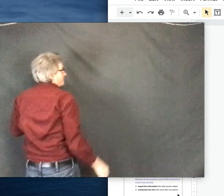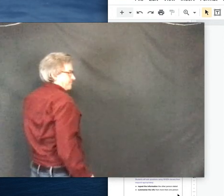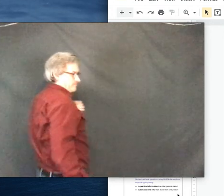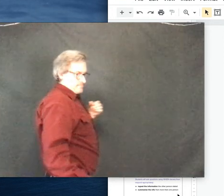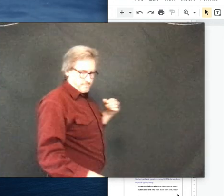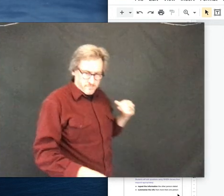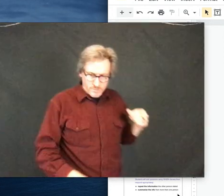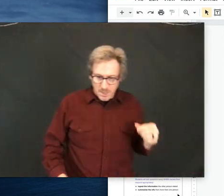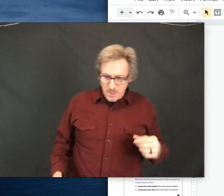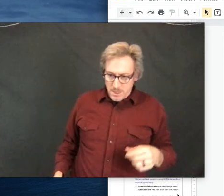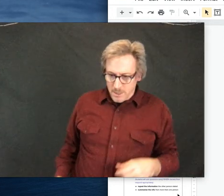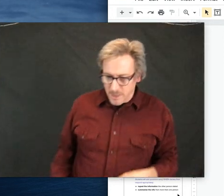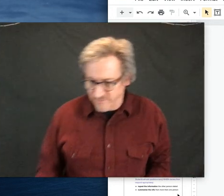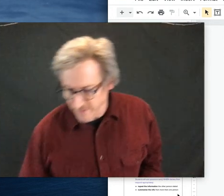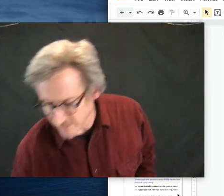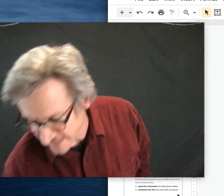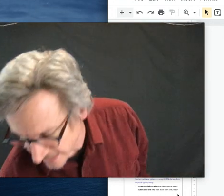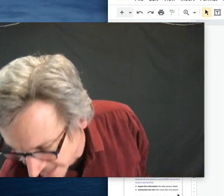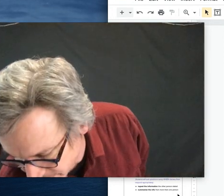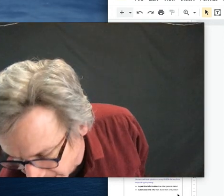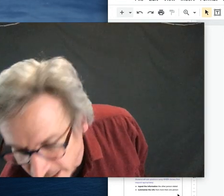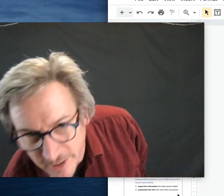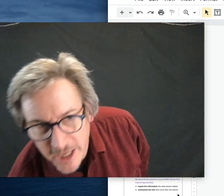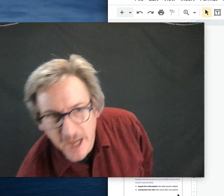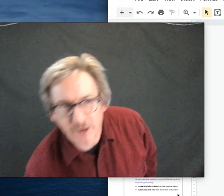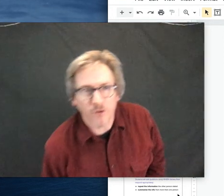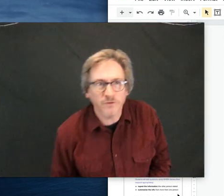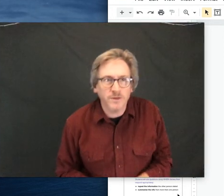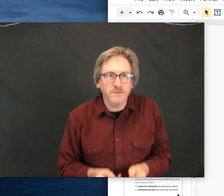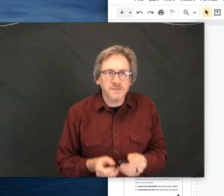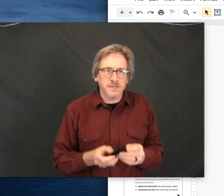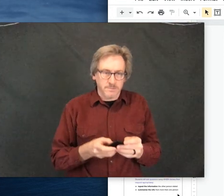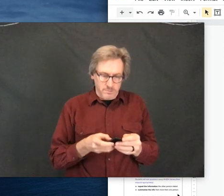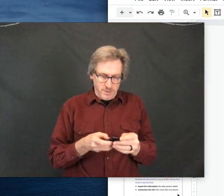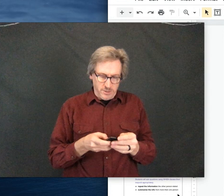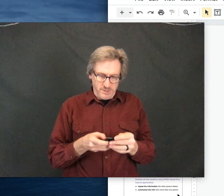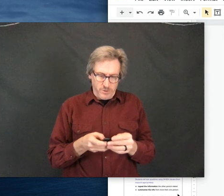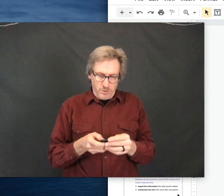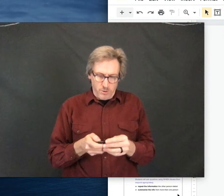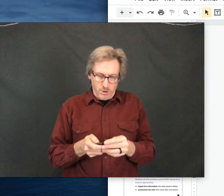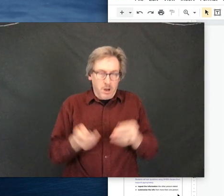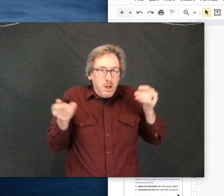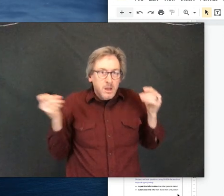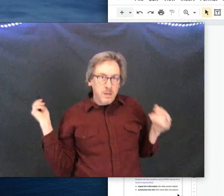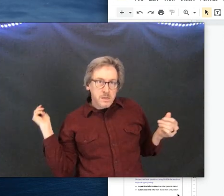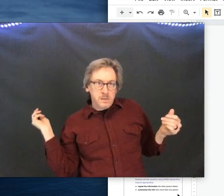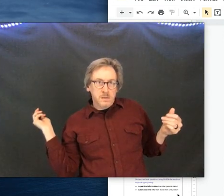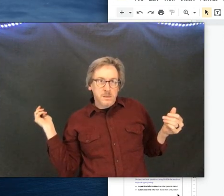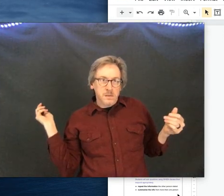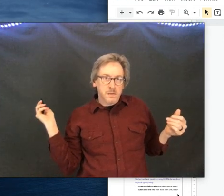Okay. I haven't been using the lights behind me. I don't know if you can even see them. Well, you can see one corner.